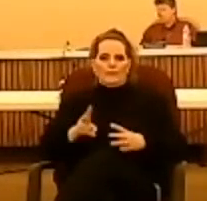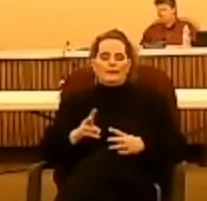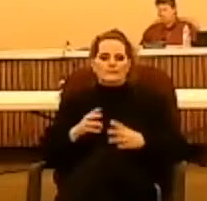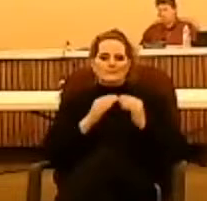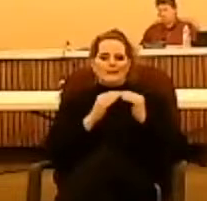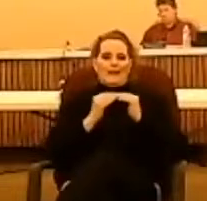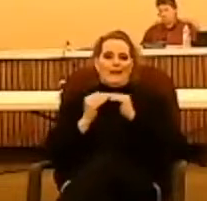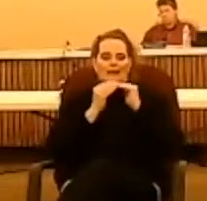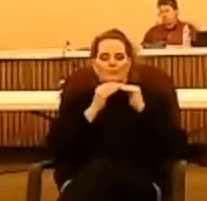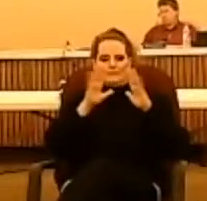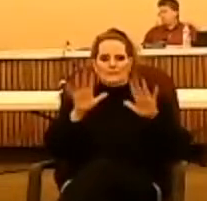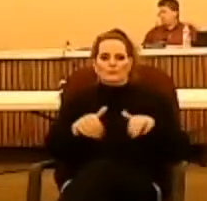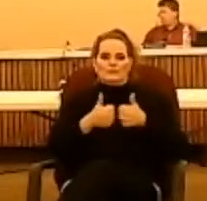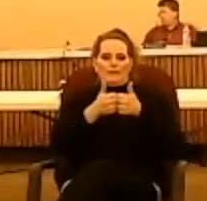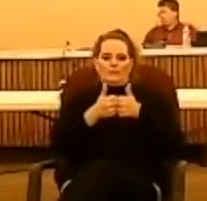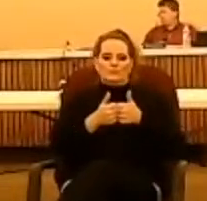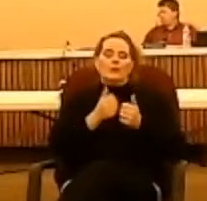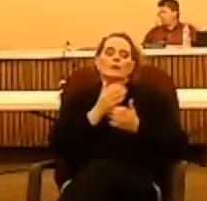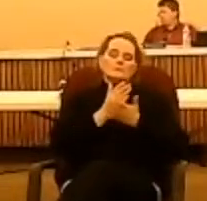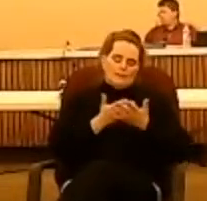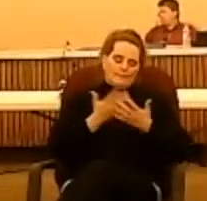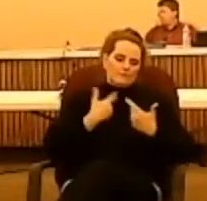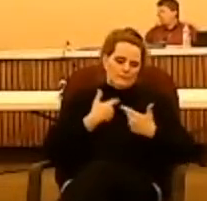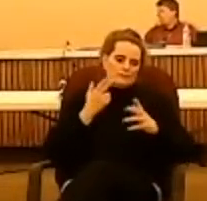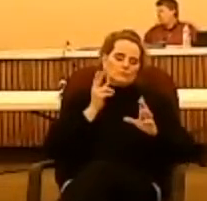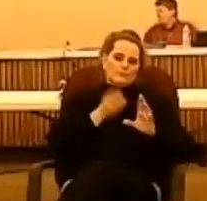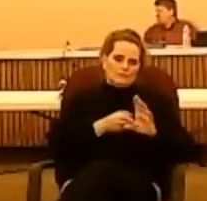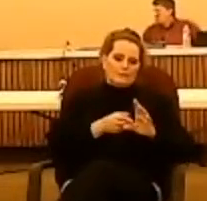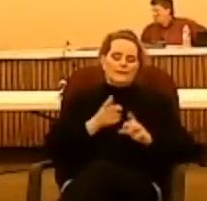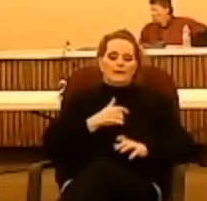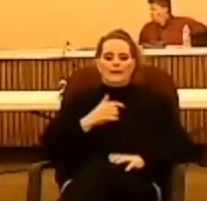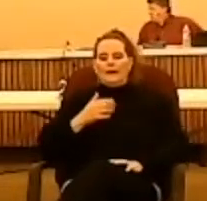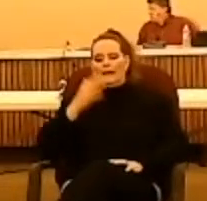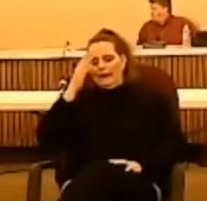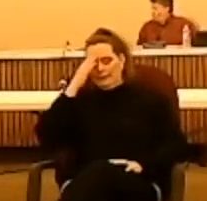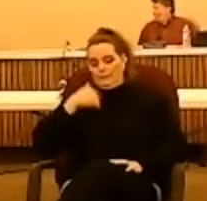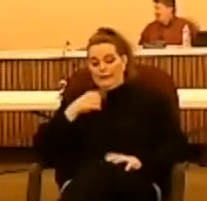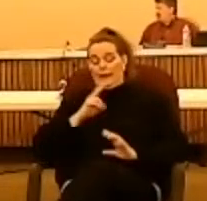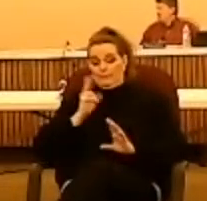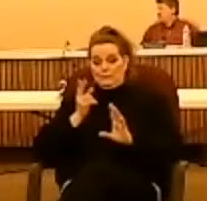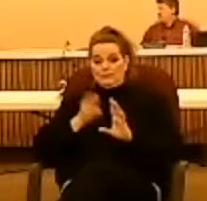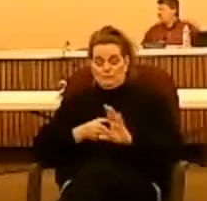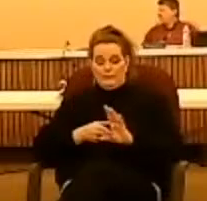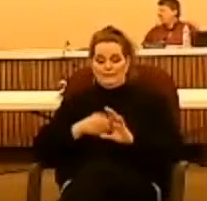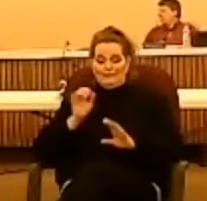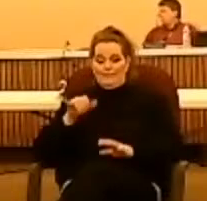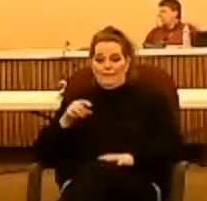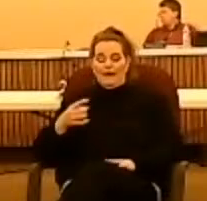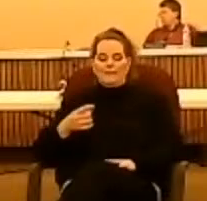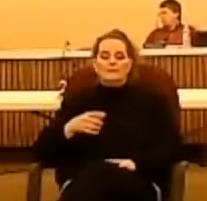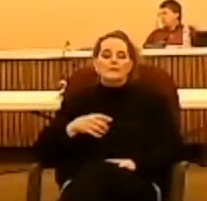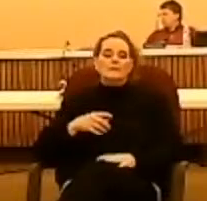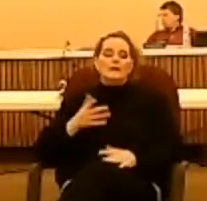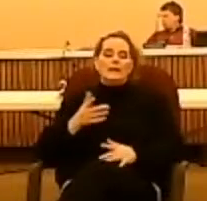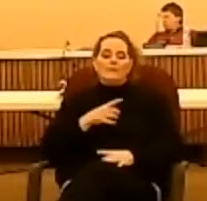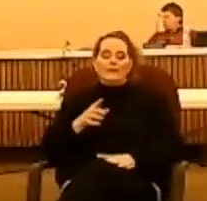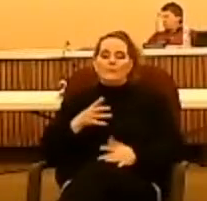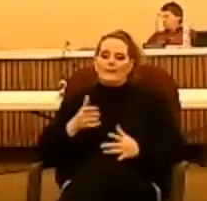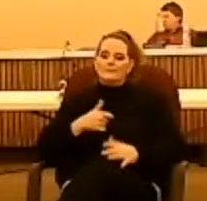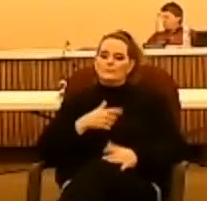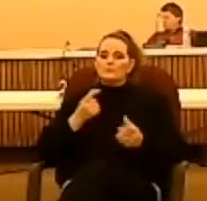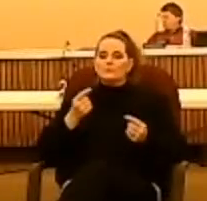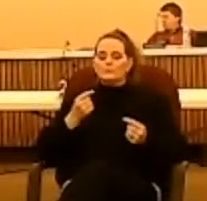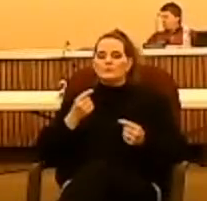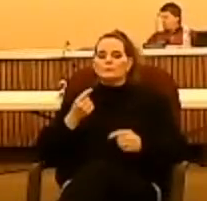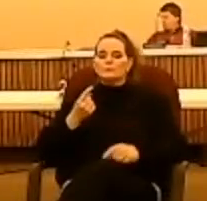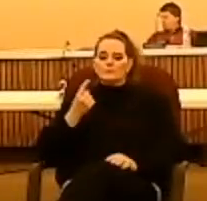some of us may have participated in. I know that I participated in that. And they're looking to do